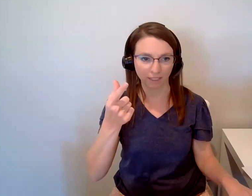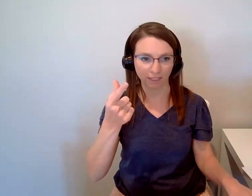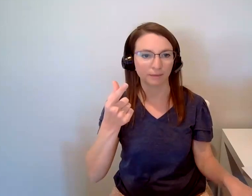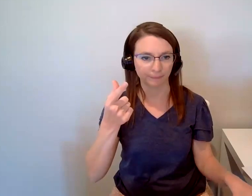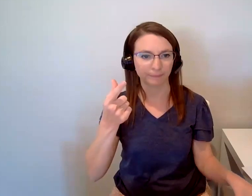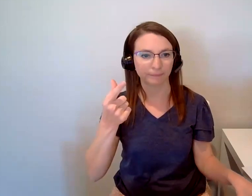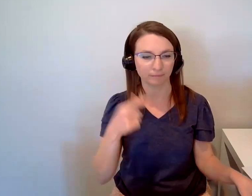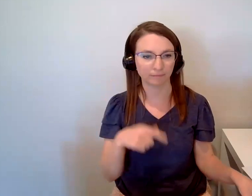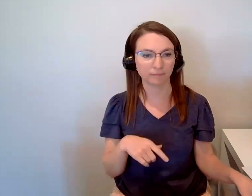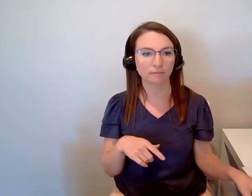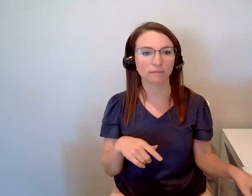King.